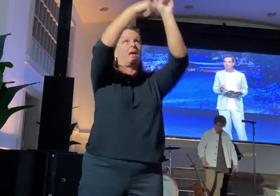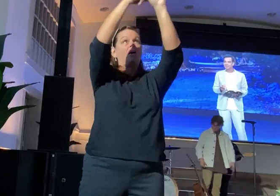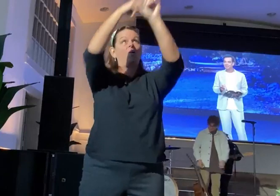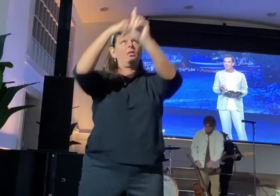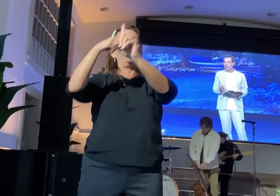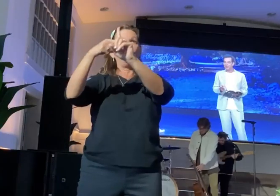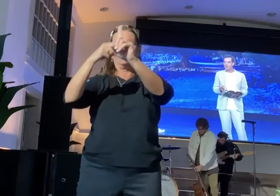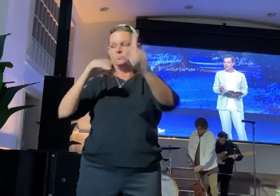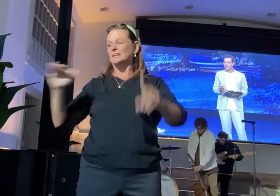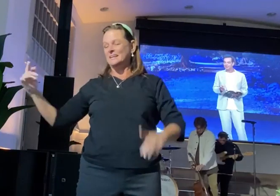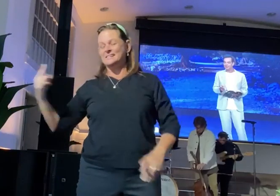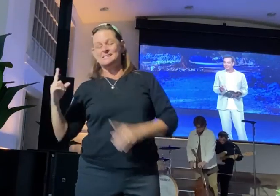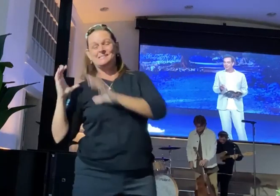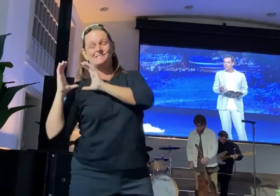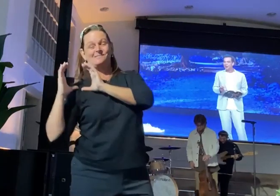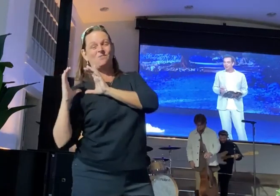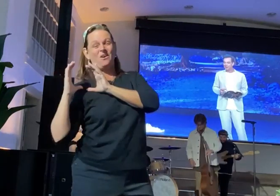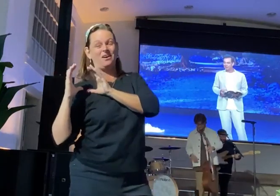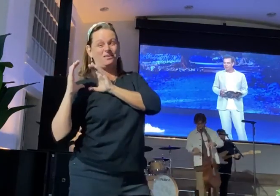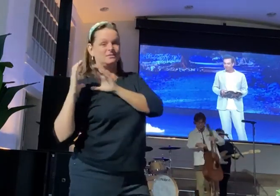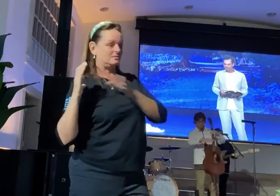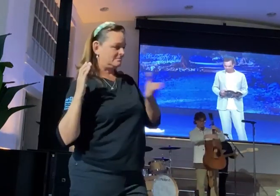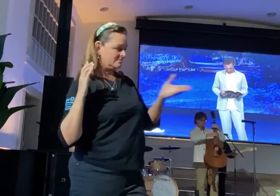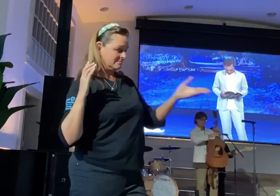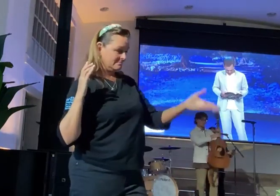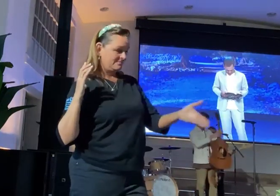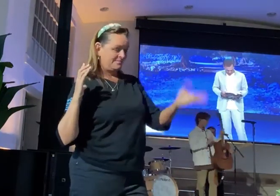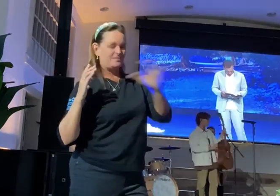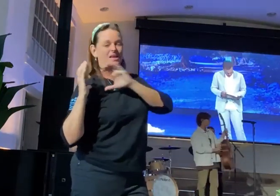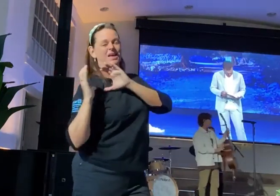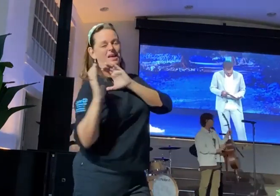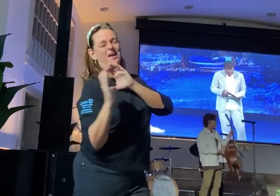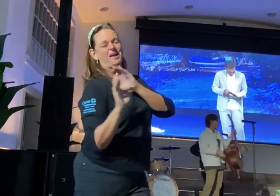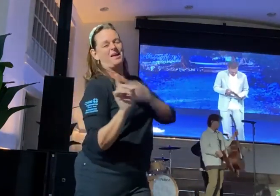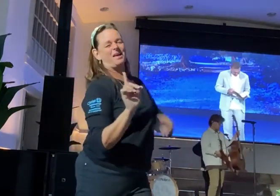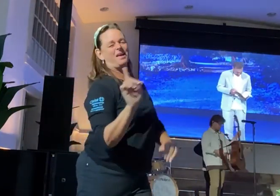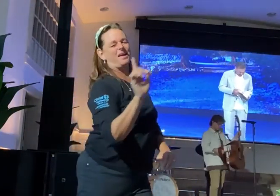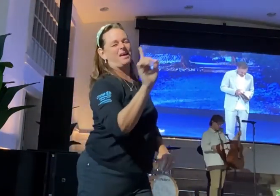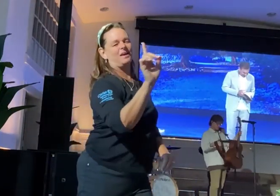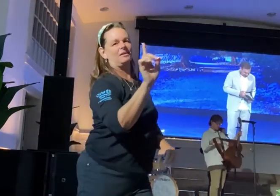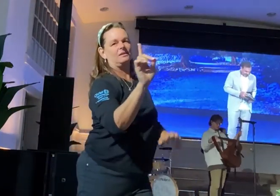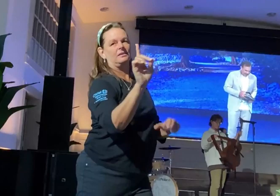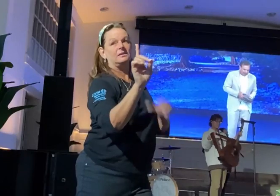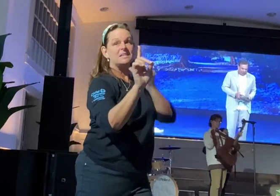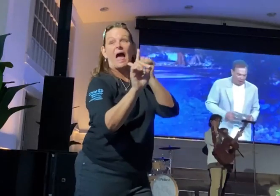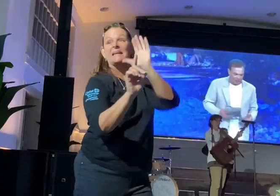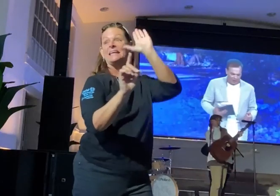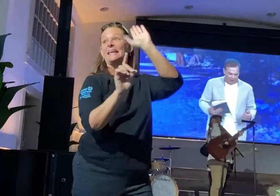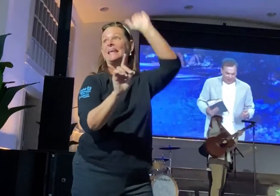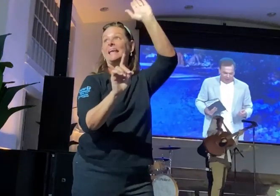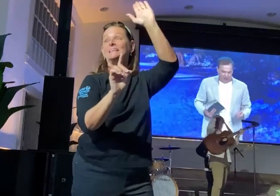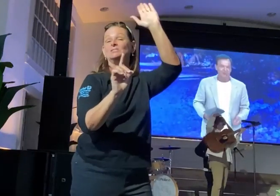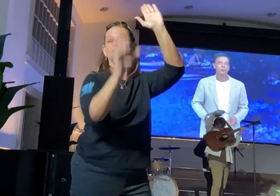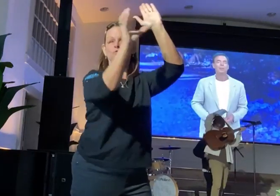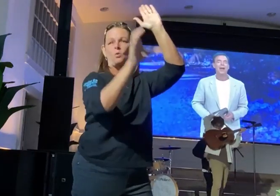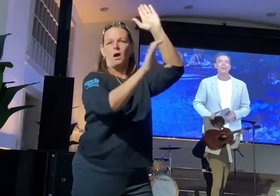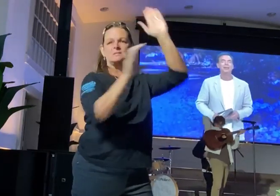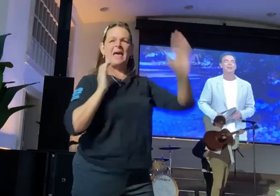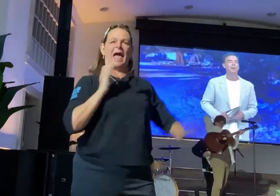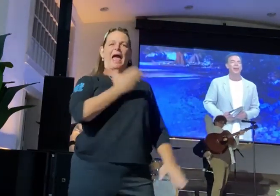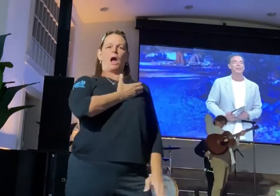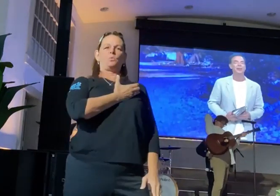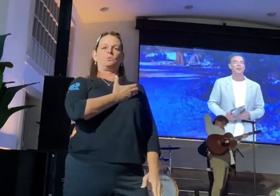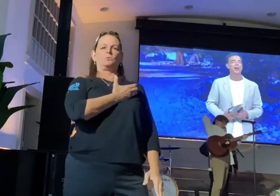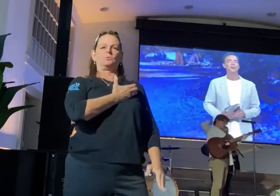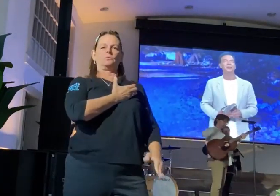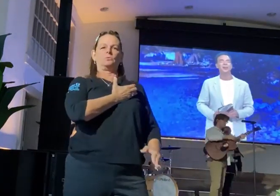love for us. Would you pray with me? Jesus, today we are just